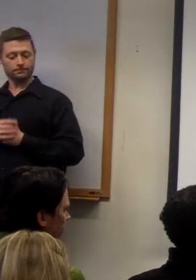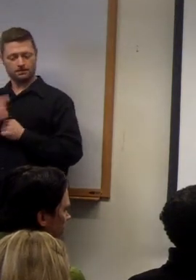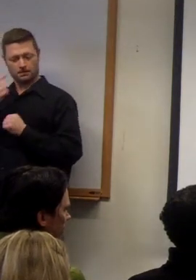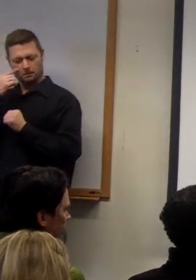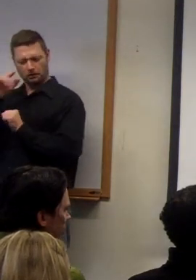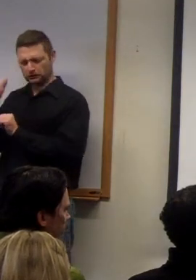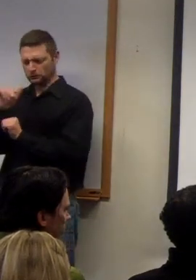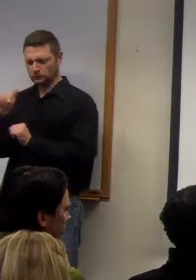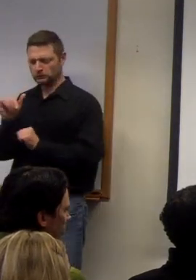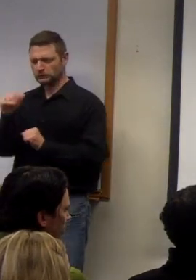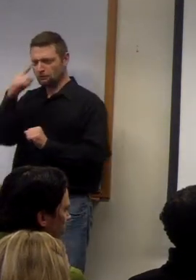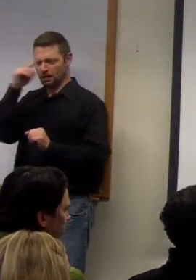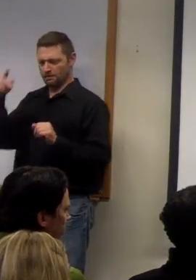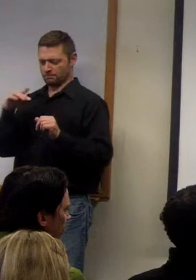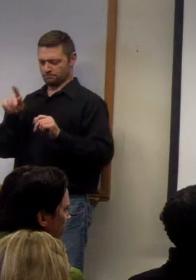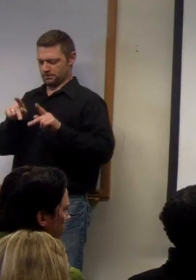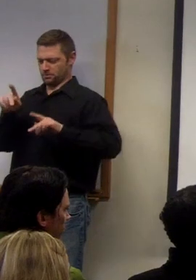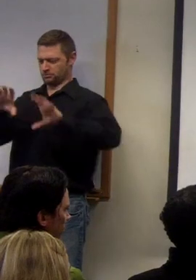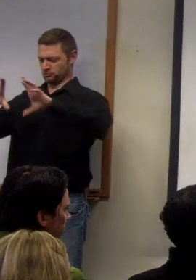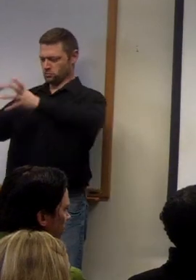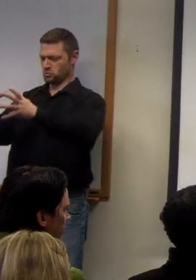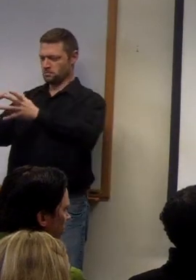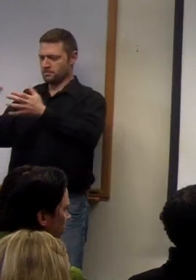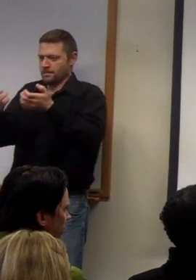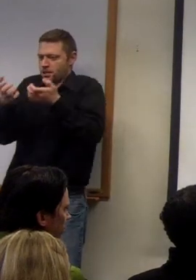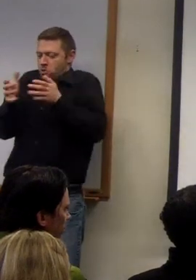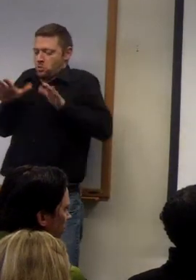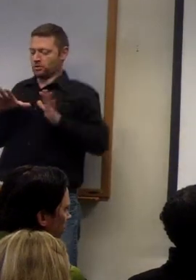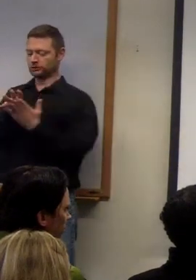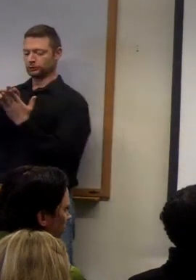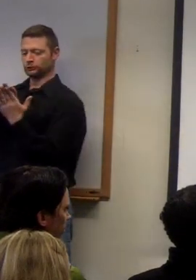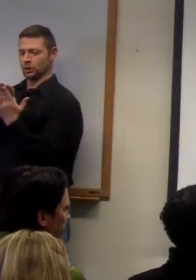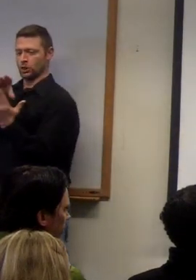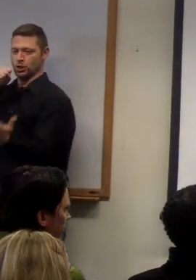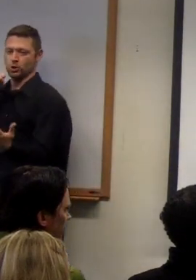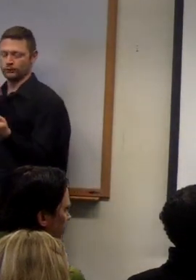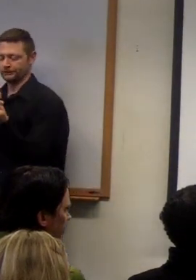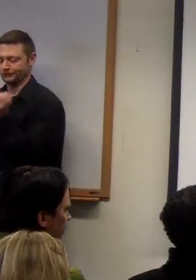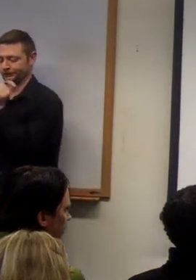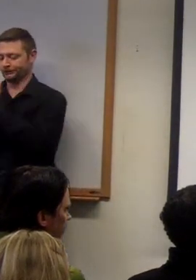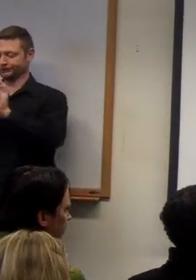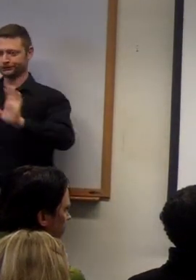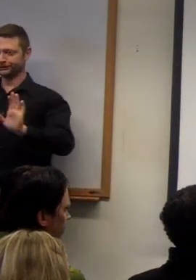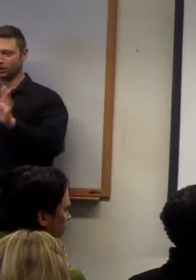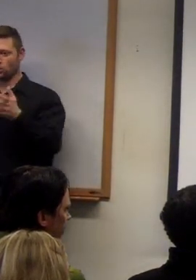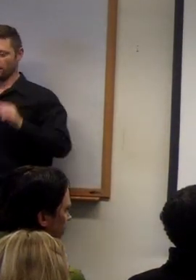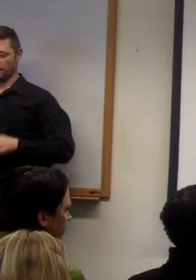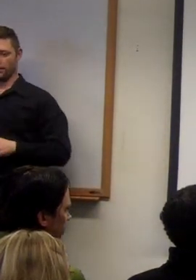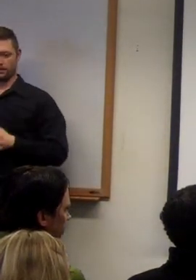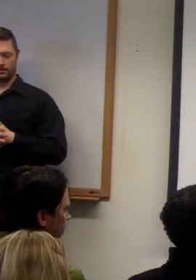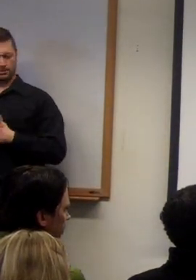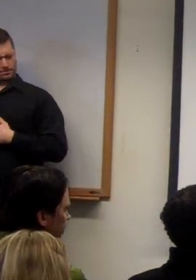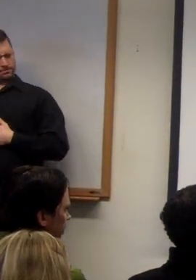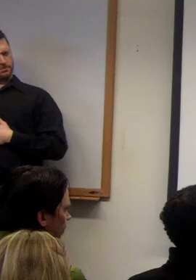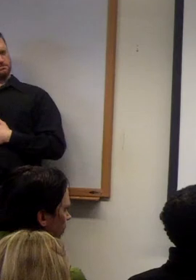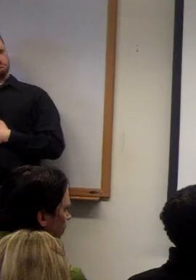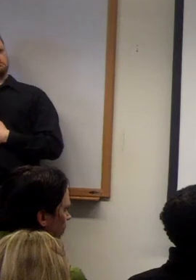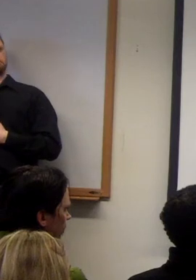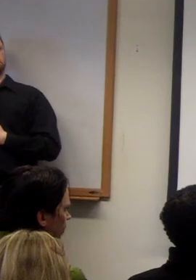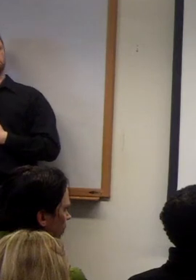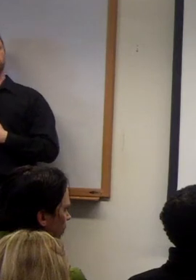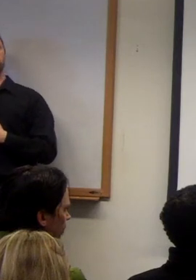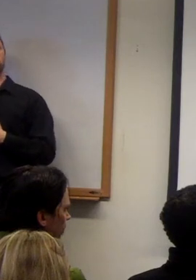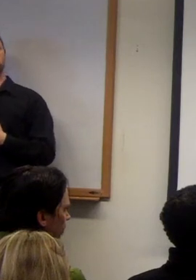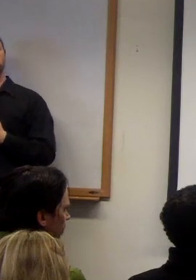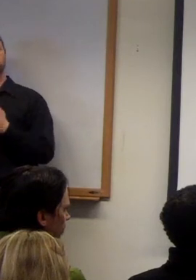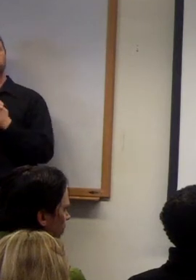learn. And he stated, matter-of-factly to me, that black people do not want to learn. And so I challenged him on these ideas, and we went